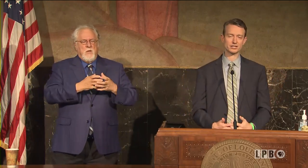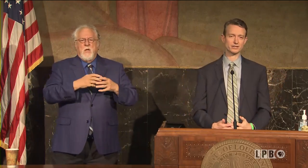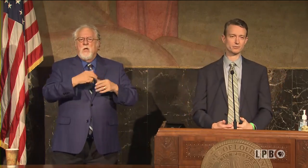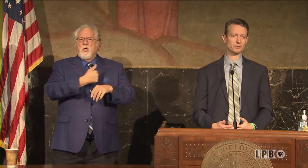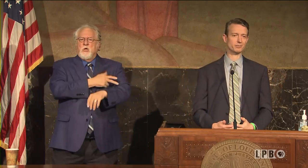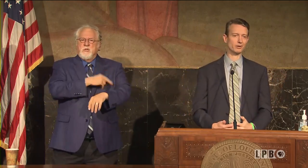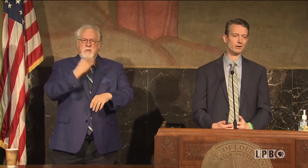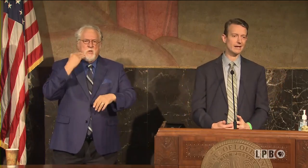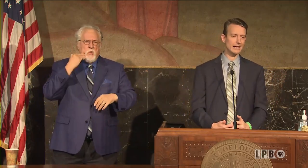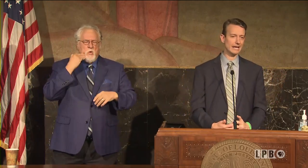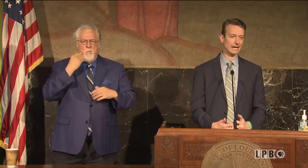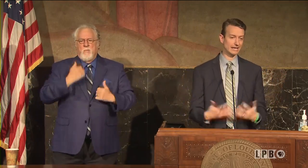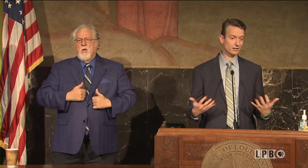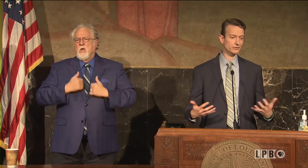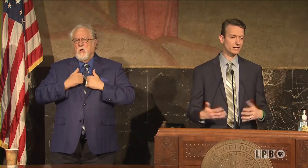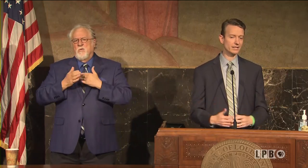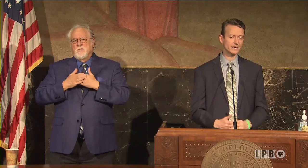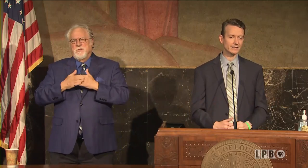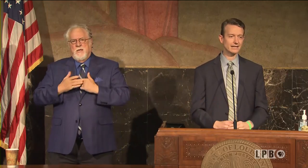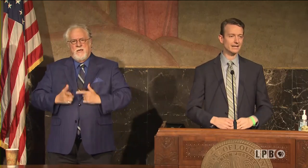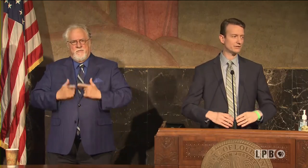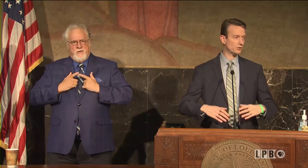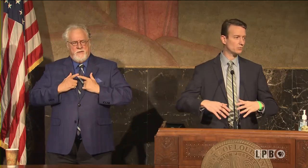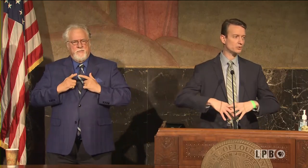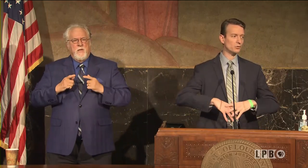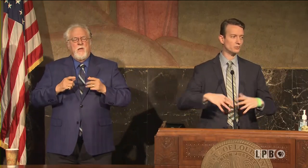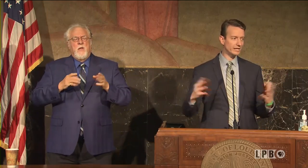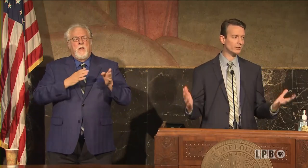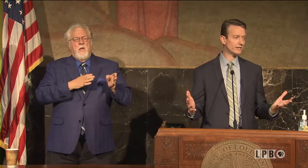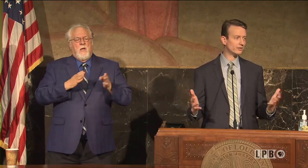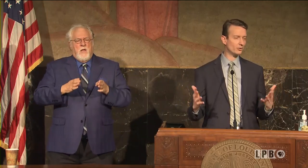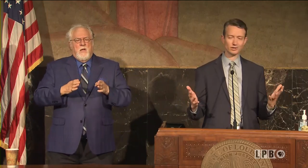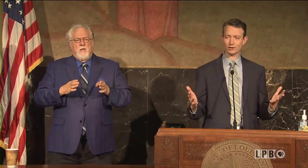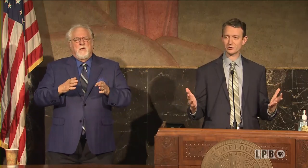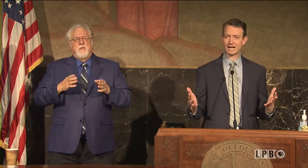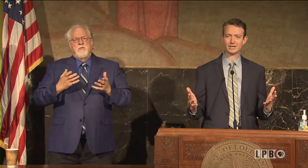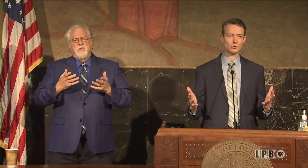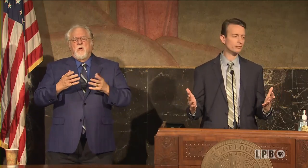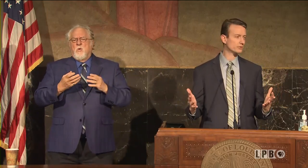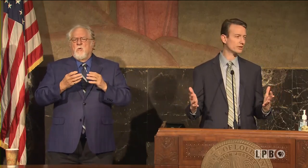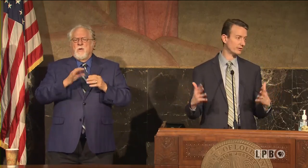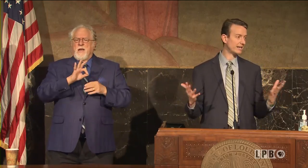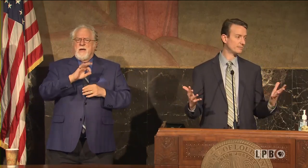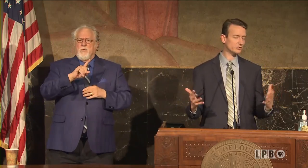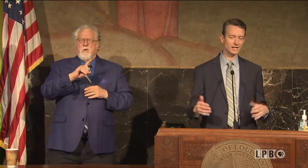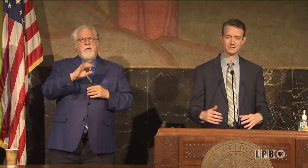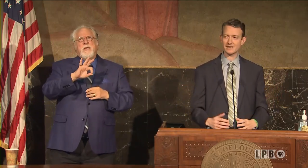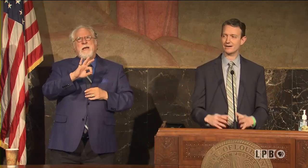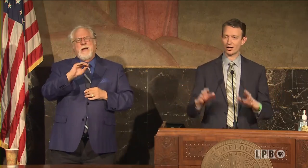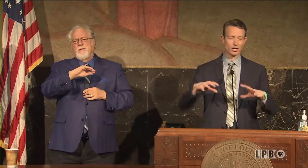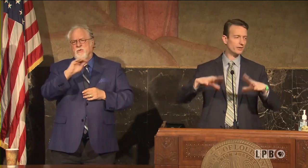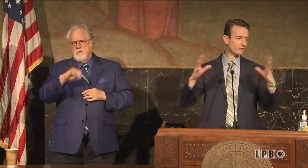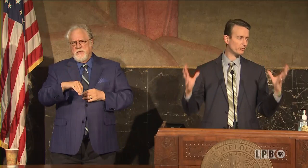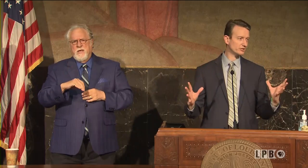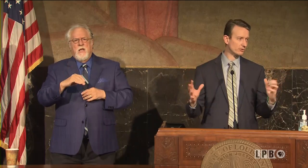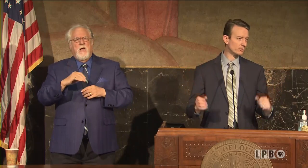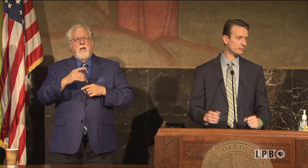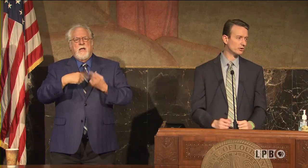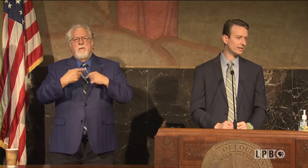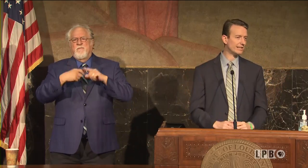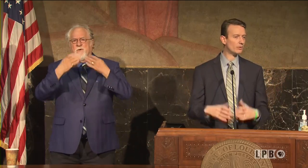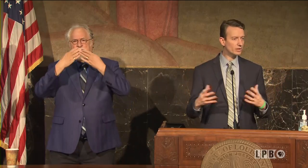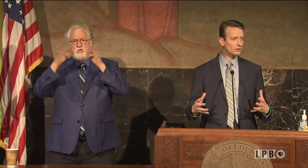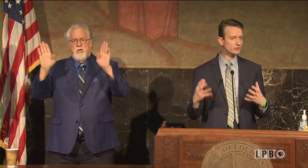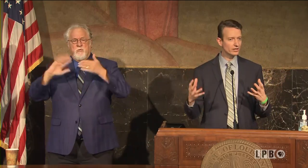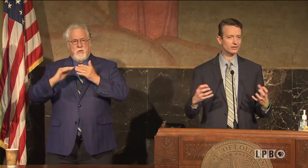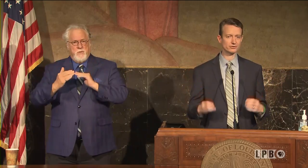living conditions where people are in close contact. So nearly, a little over 91% or 90% are coming from the general